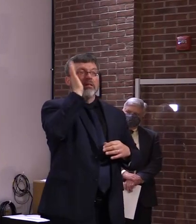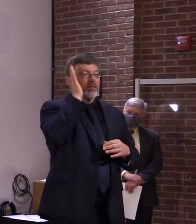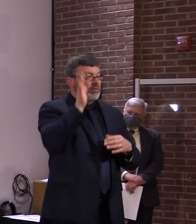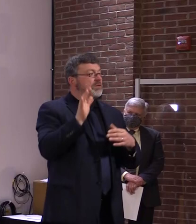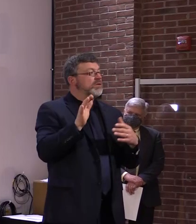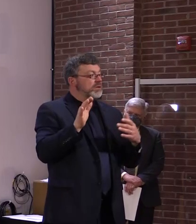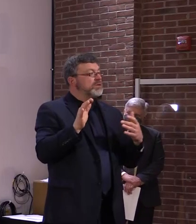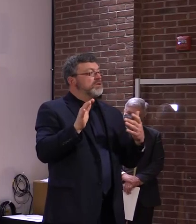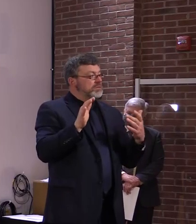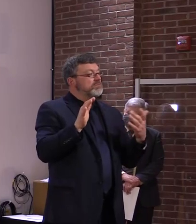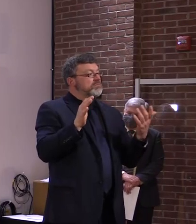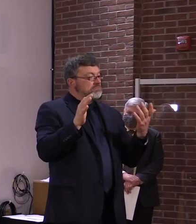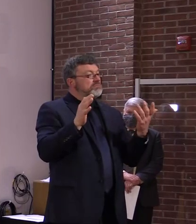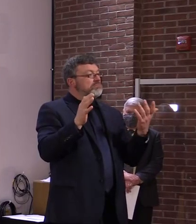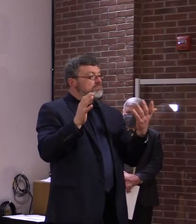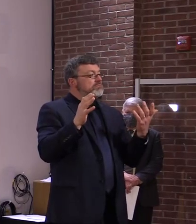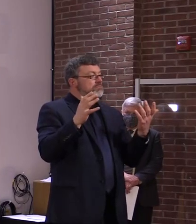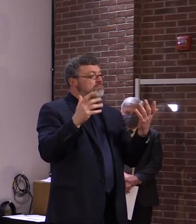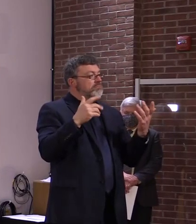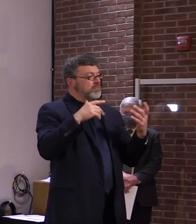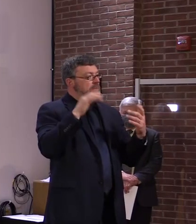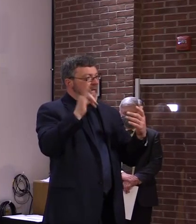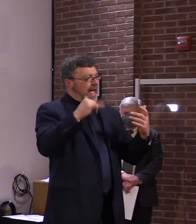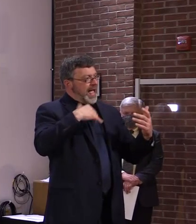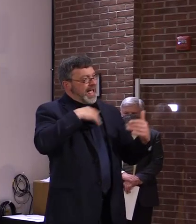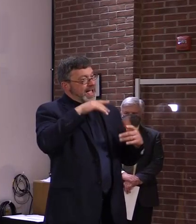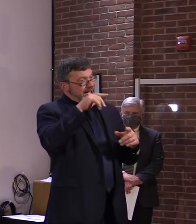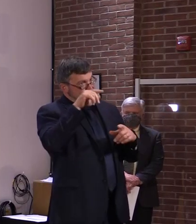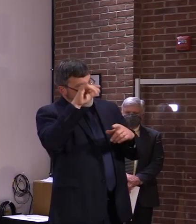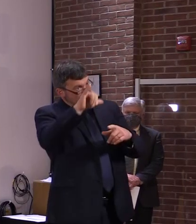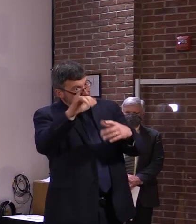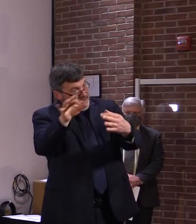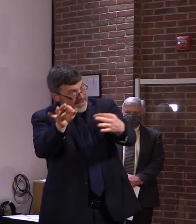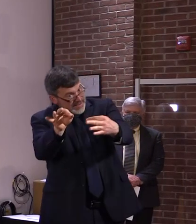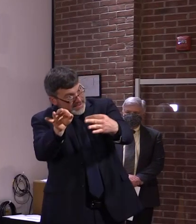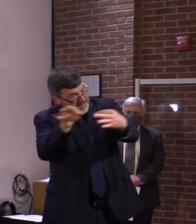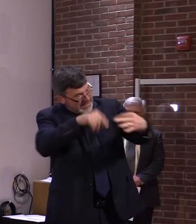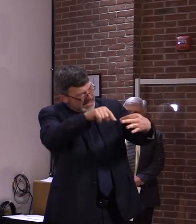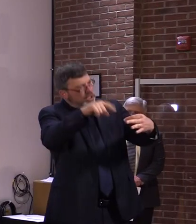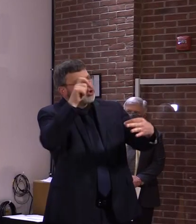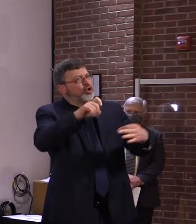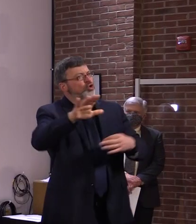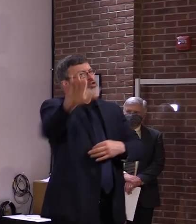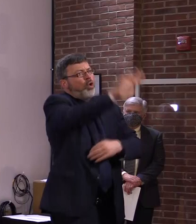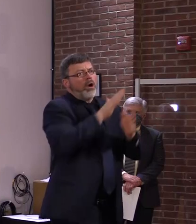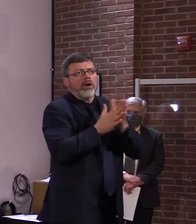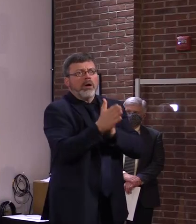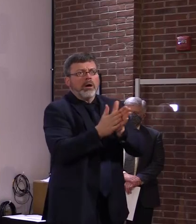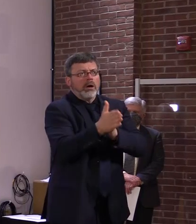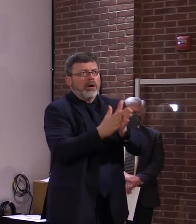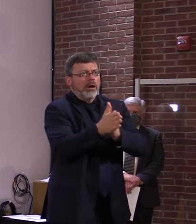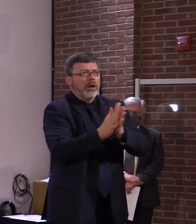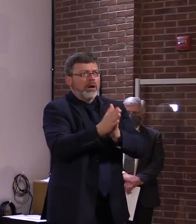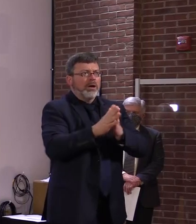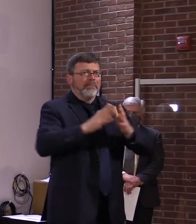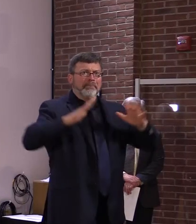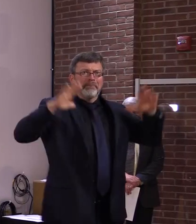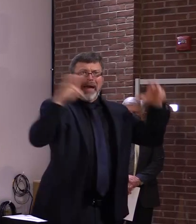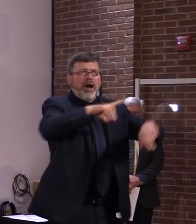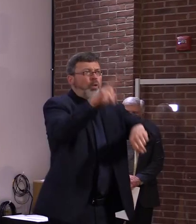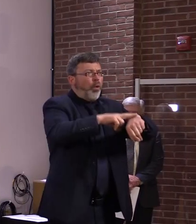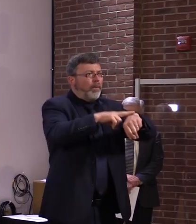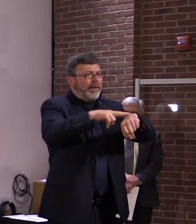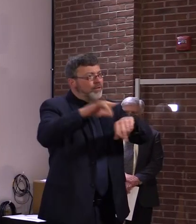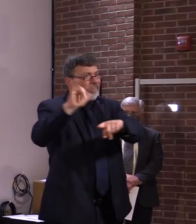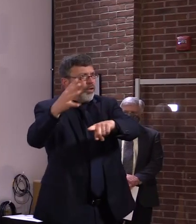provide those incentives. You think it's likely it'll come before the 4th of July? I think there's a good